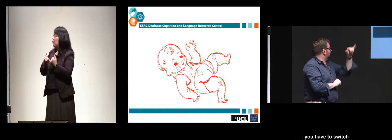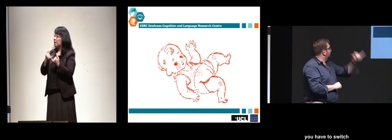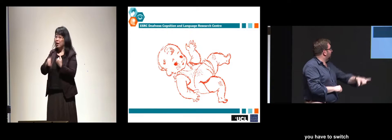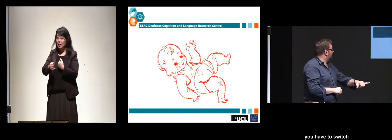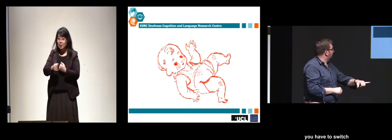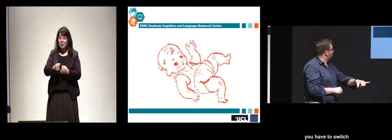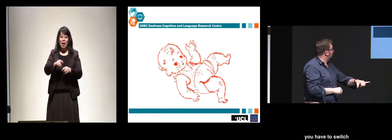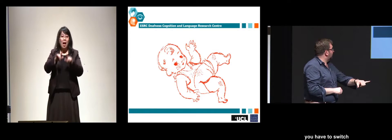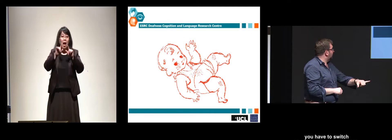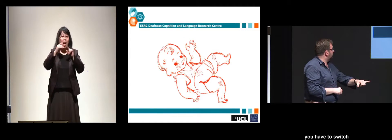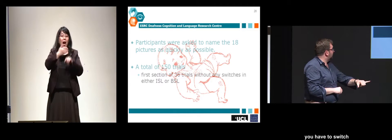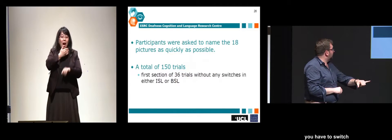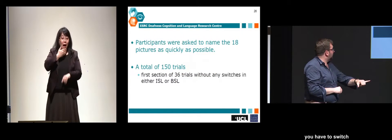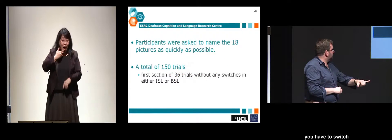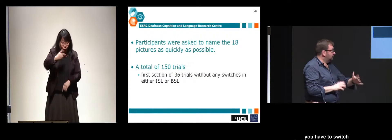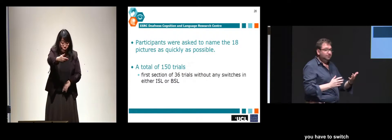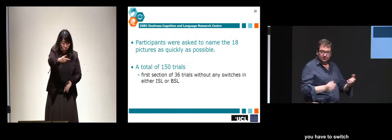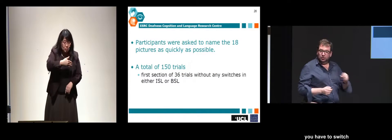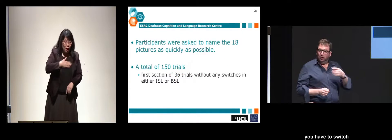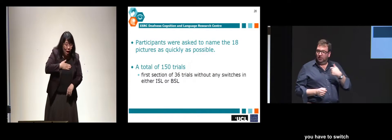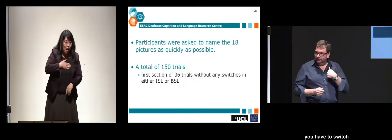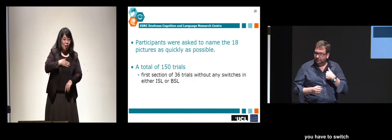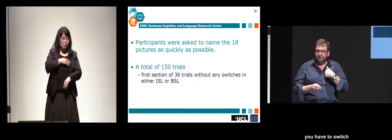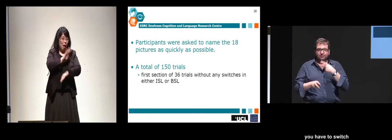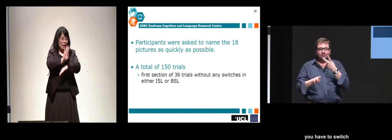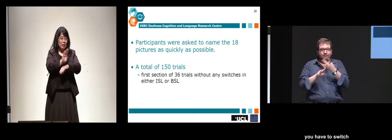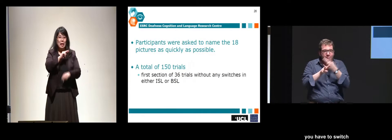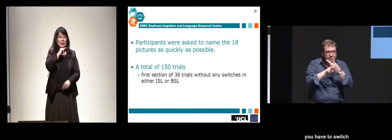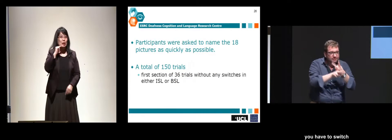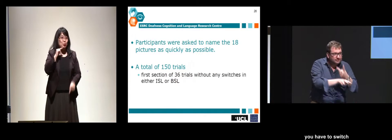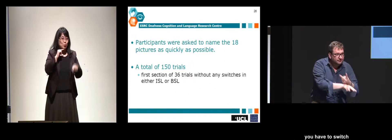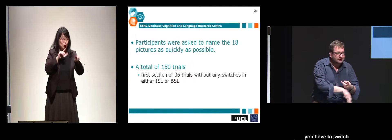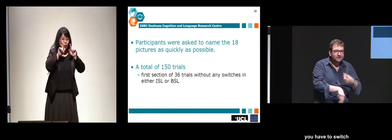switch to the other again, etc.